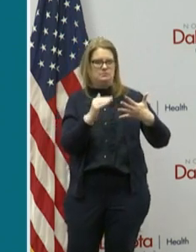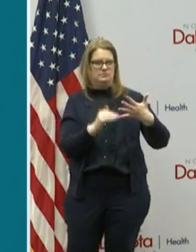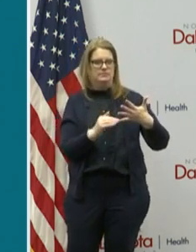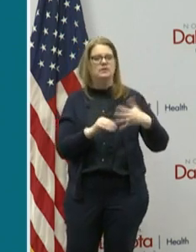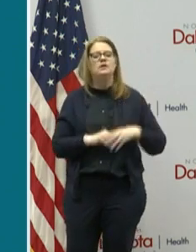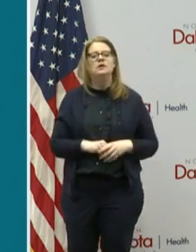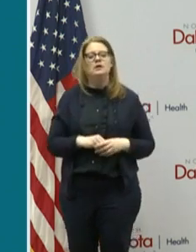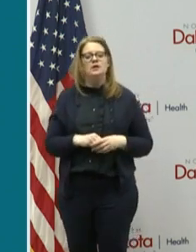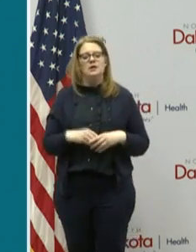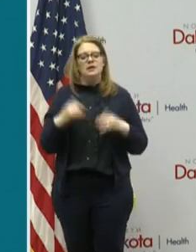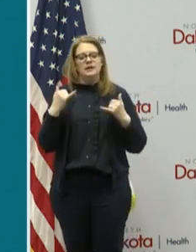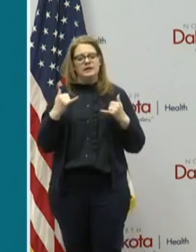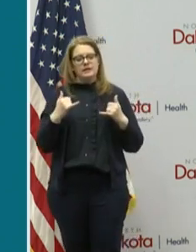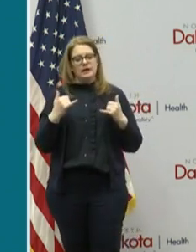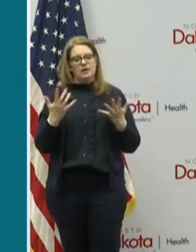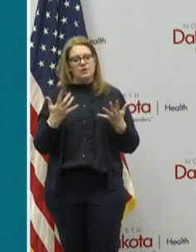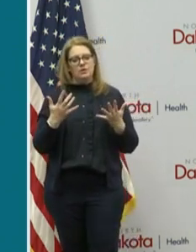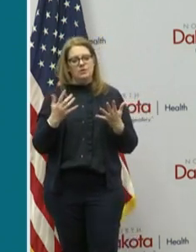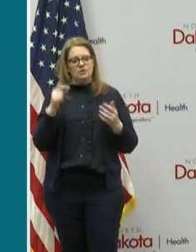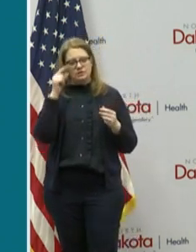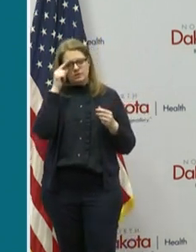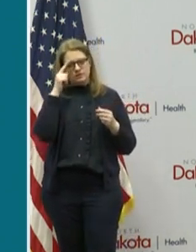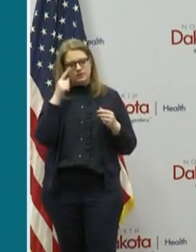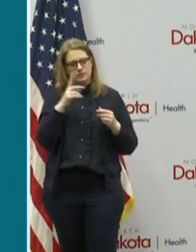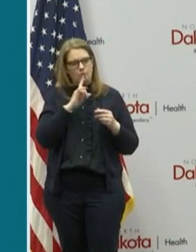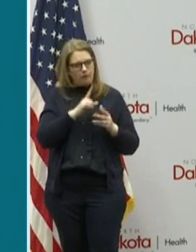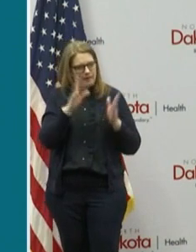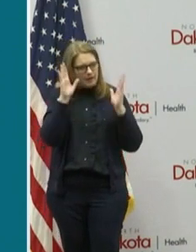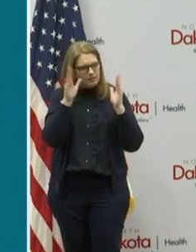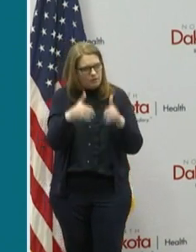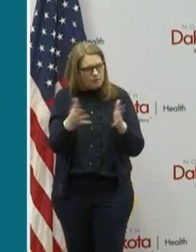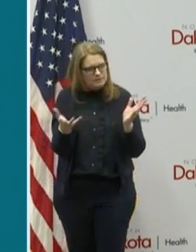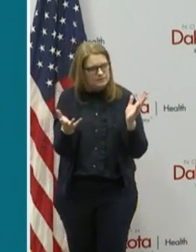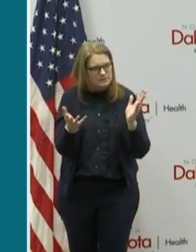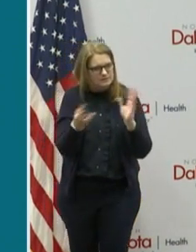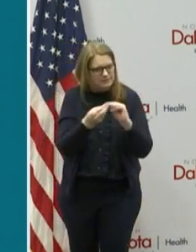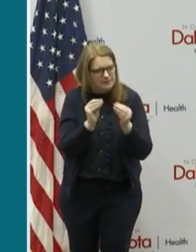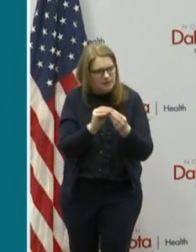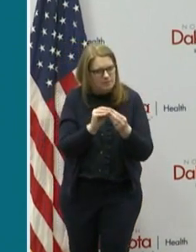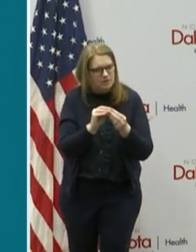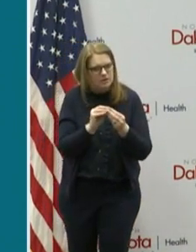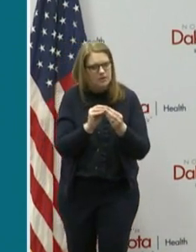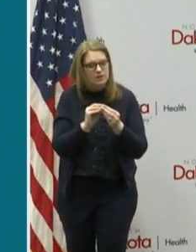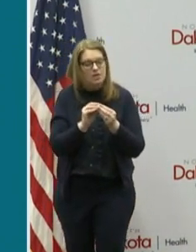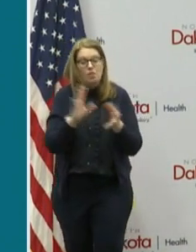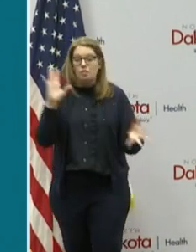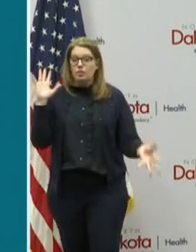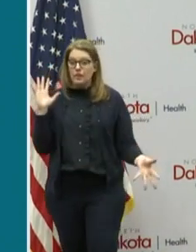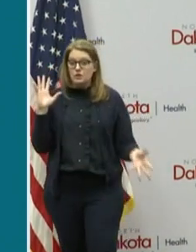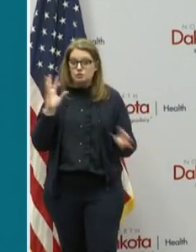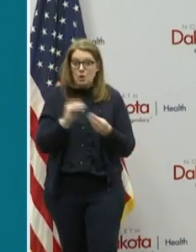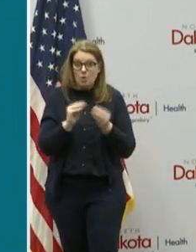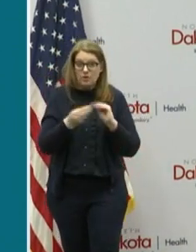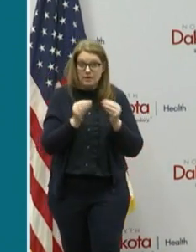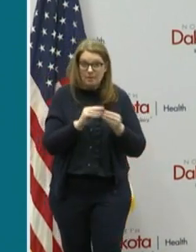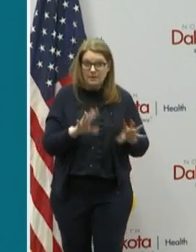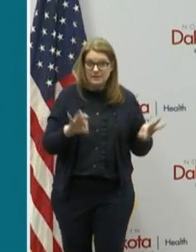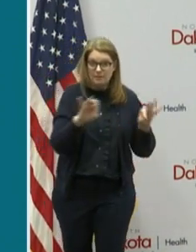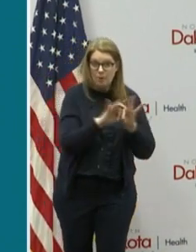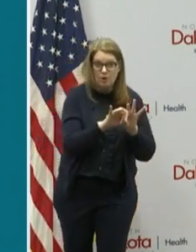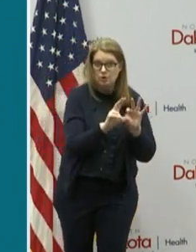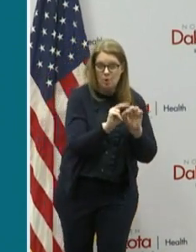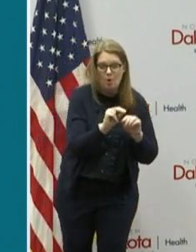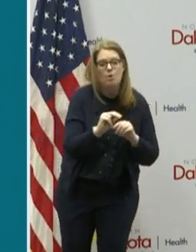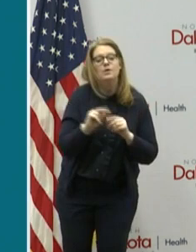case breakdown on the next slide, which we really like to focus on again because it's not the cumulative number that is important for us to manage,